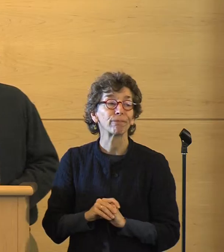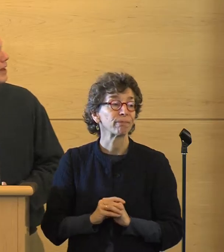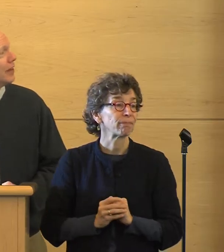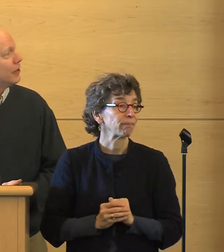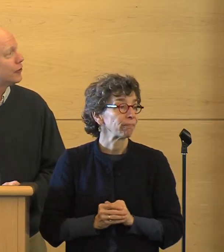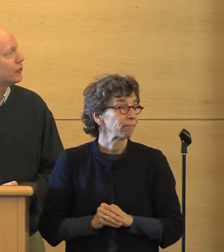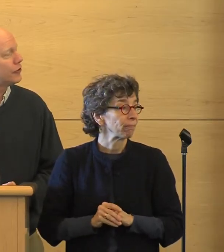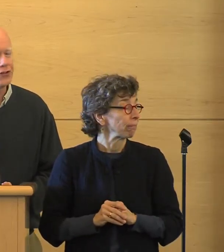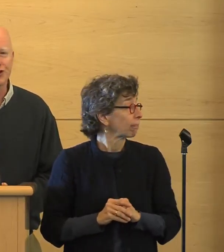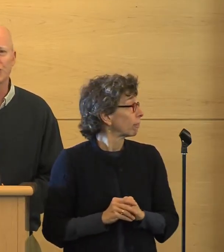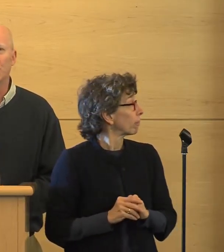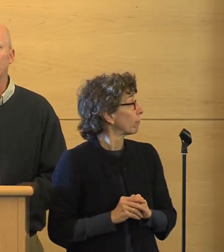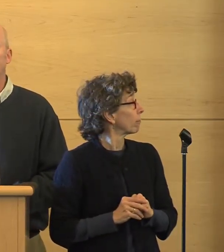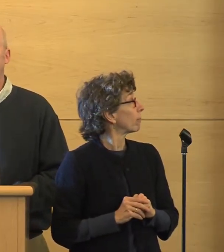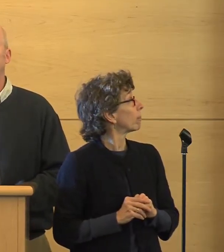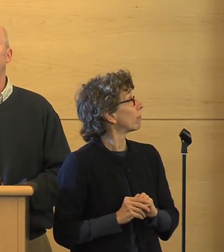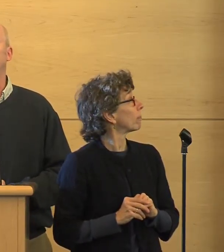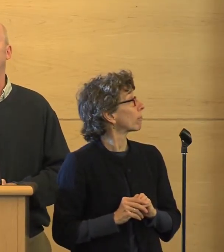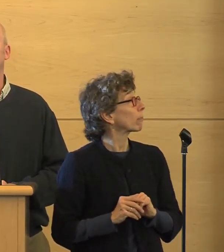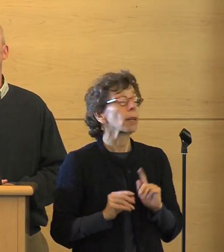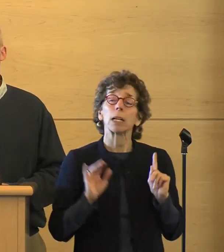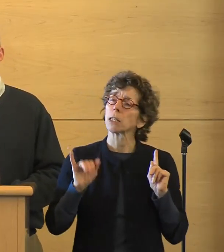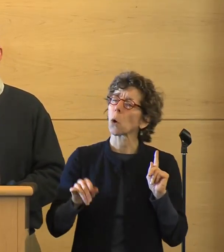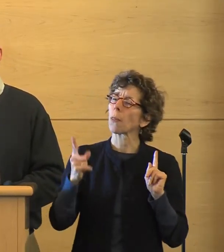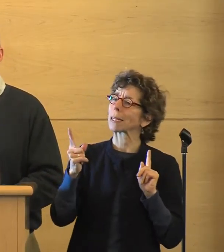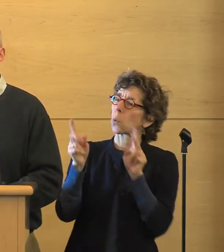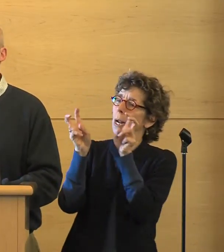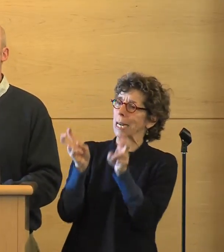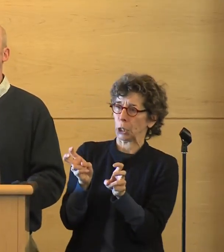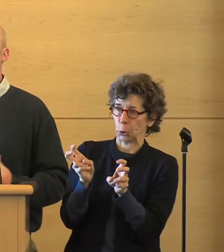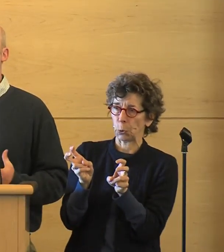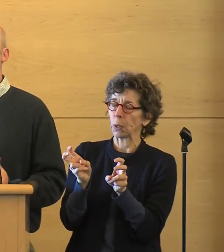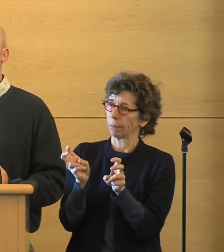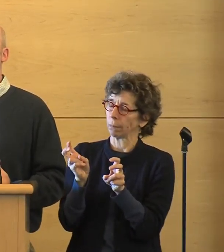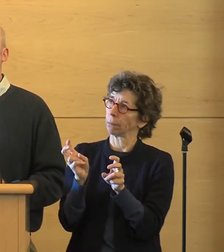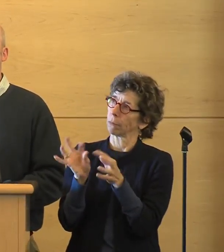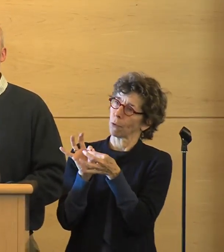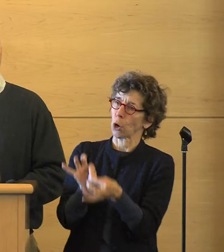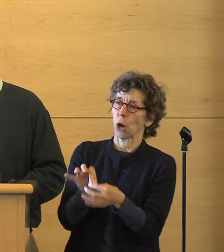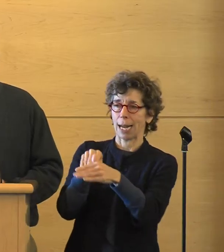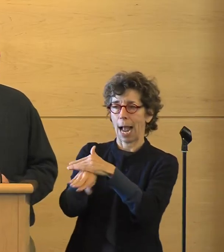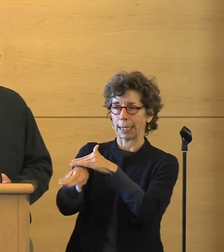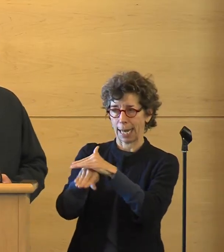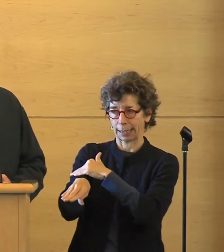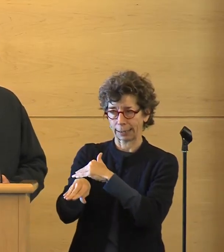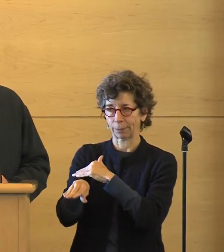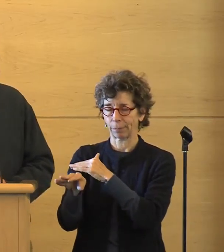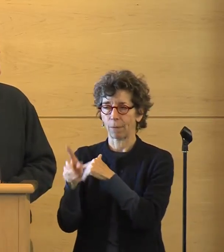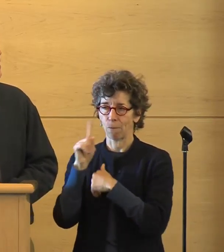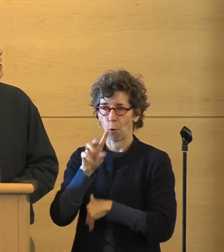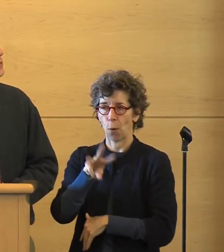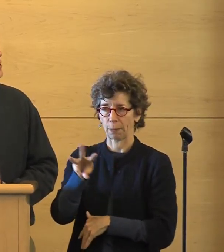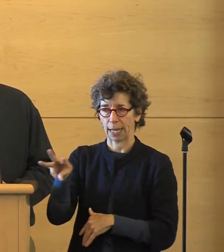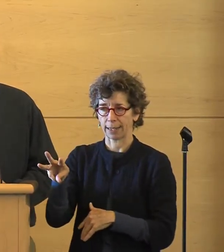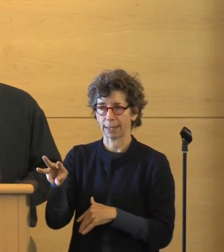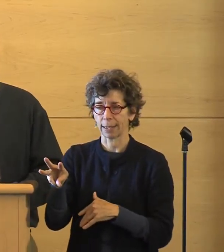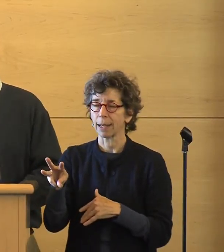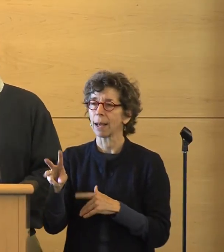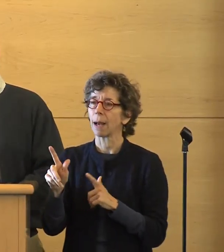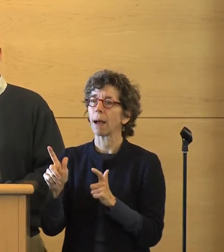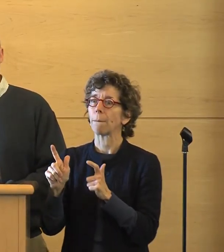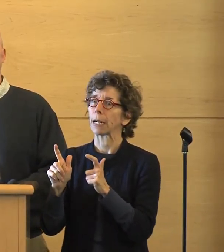would do by clicking on things and dragging and moving your mouse around, don't use your mouse at all and just see what that experience is